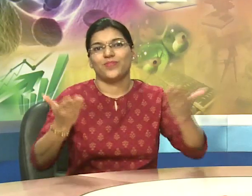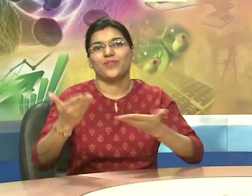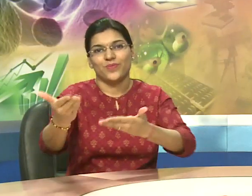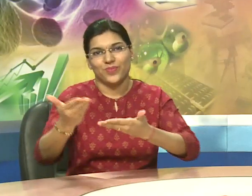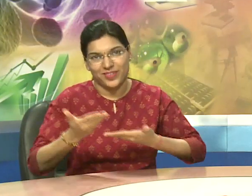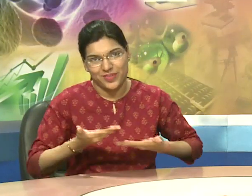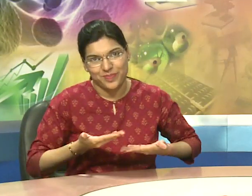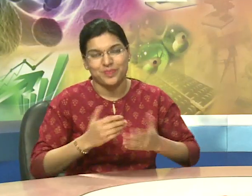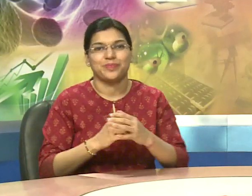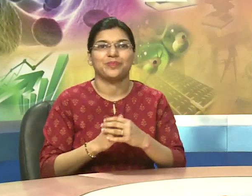Namaste.